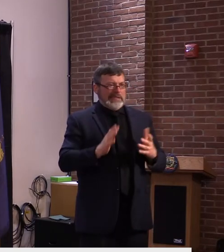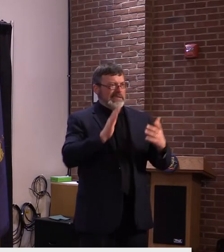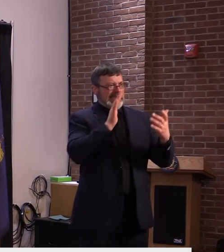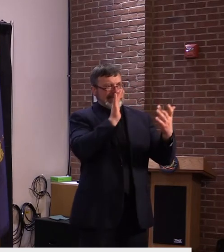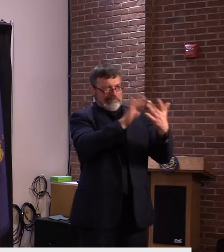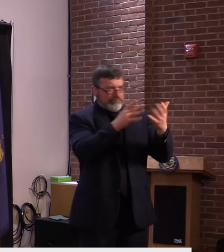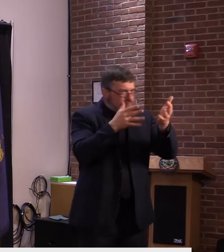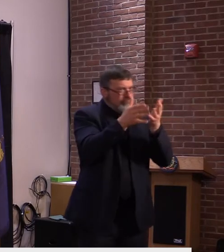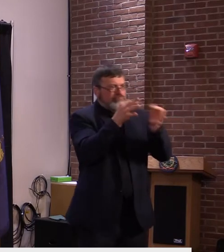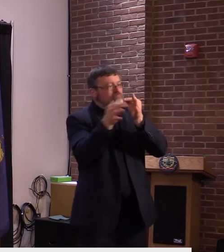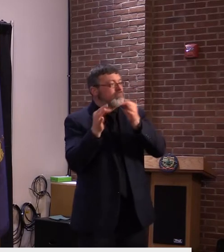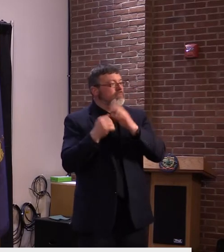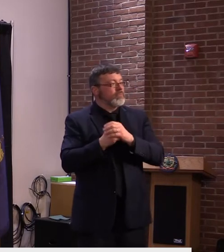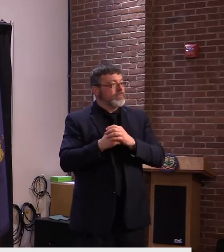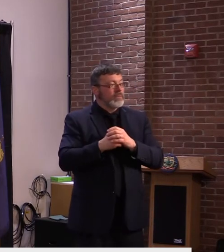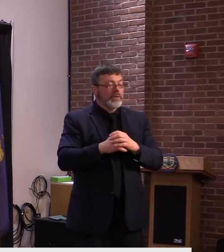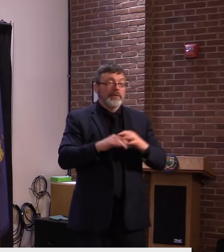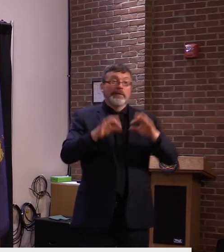Great, thank you.